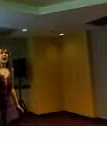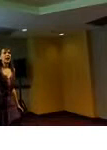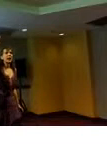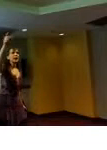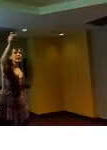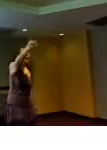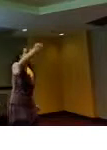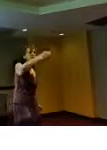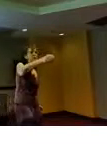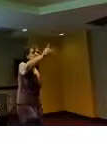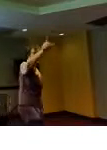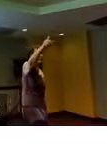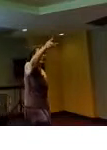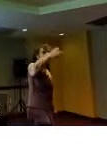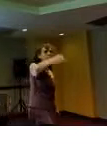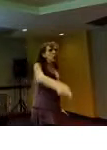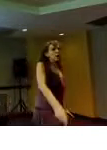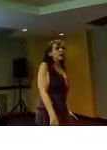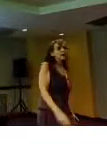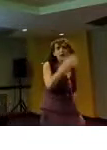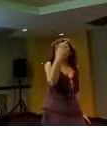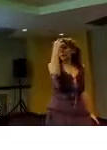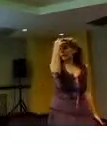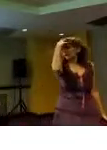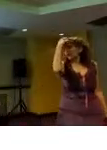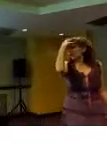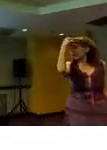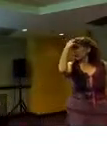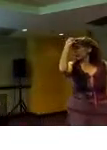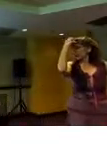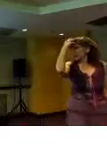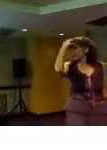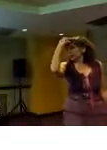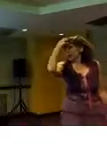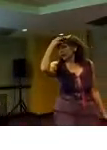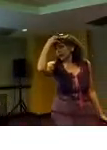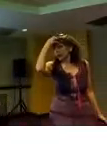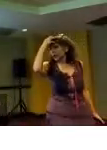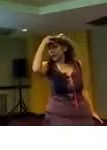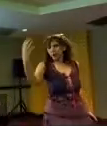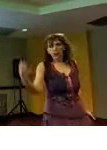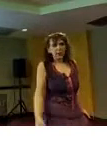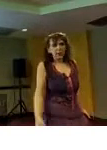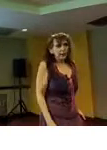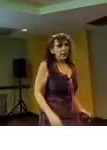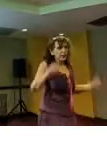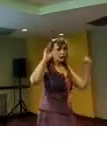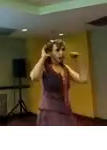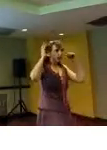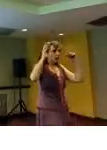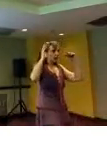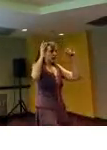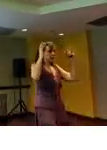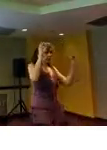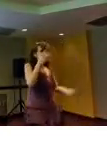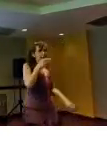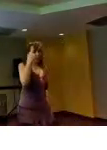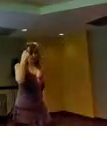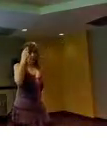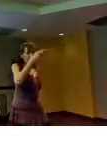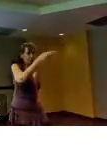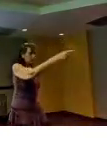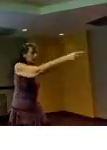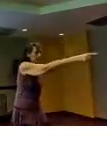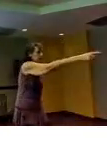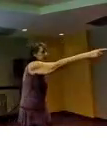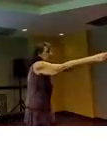Personality. Personality, yes, that's a big one. You know these big frontal cortexes we have right here? You know, that's our claim to